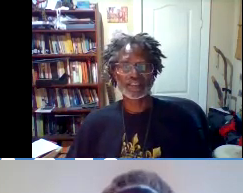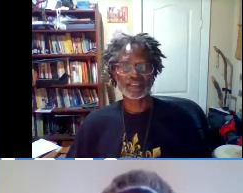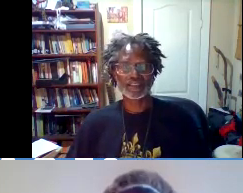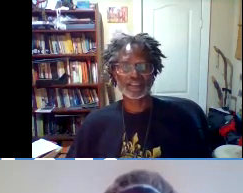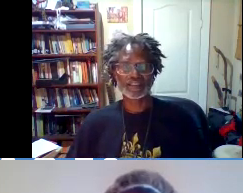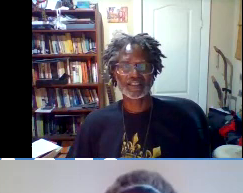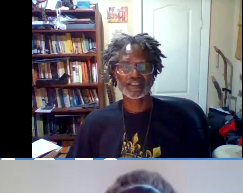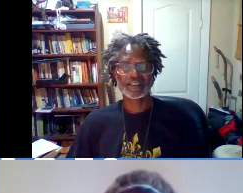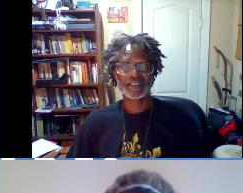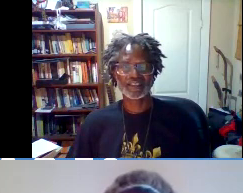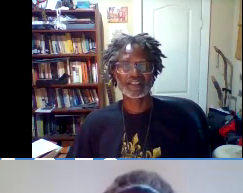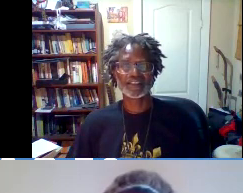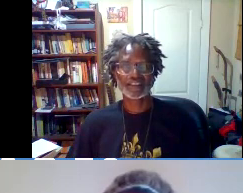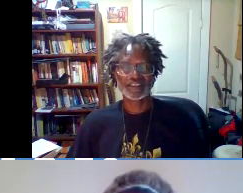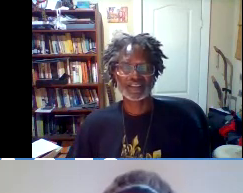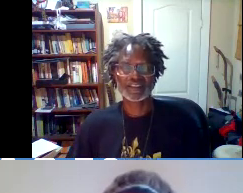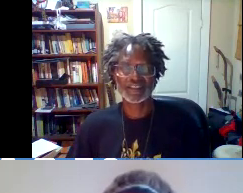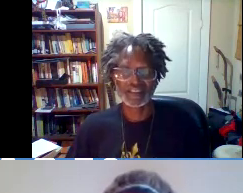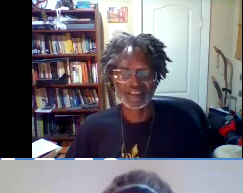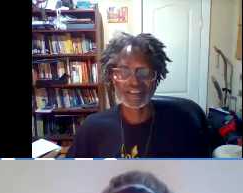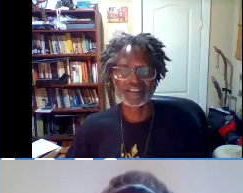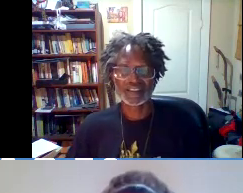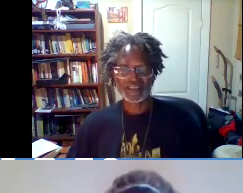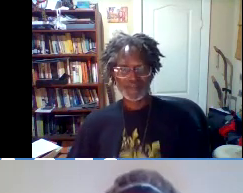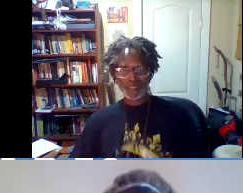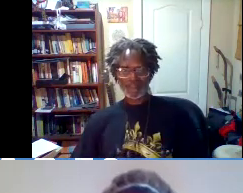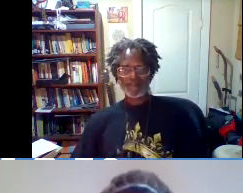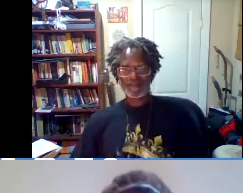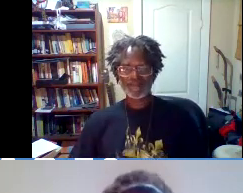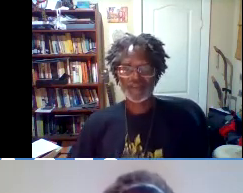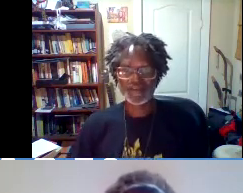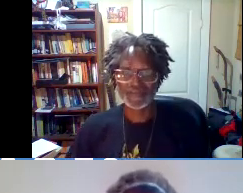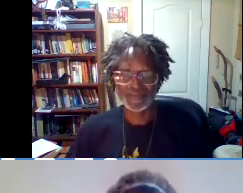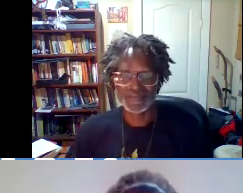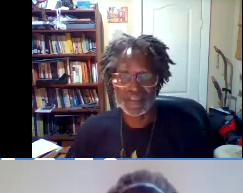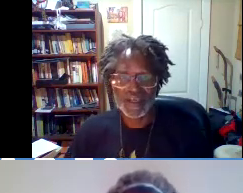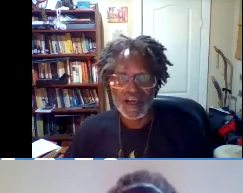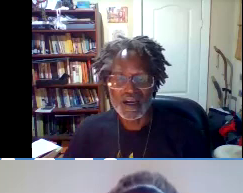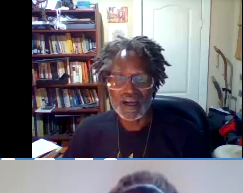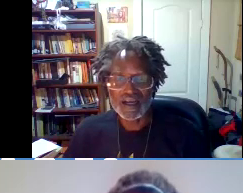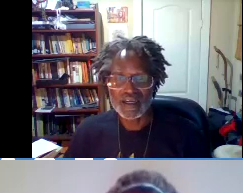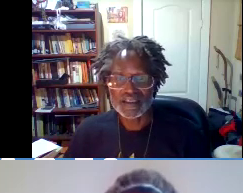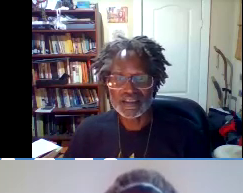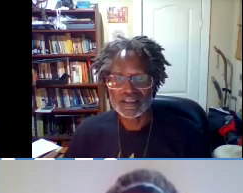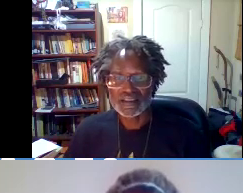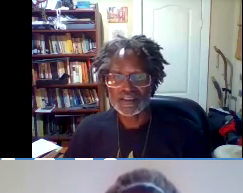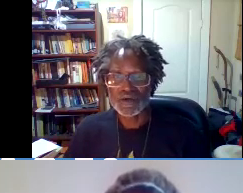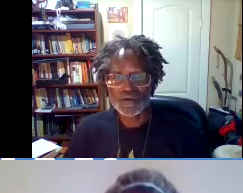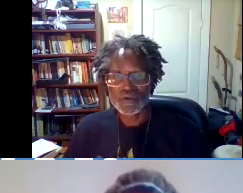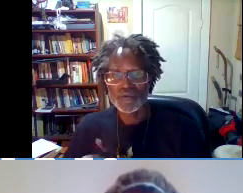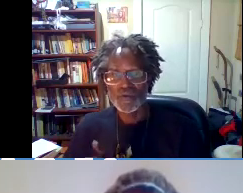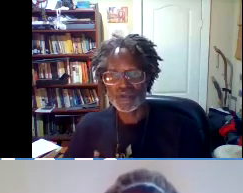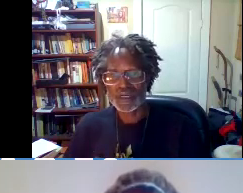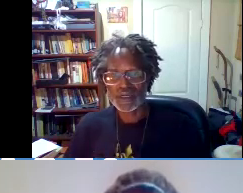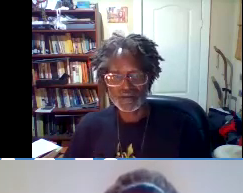Okay, Welcome. good to be with you guys. Glad Yes, to be welcome, here. welcome. Thank you. Welcome. Uh,